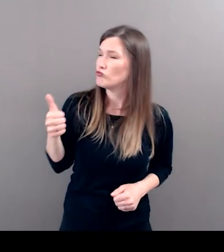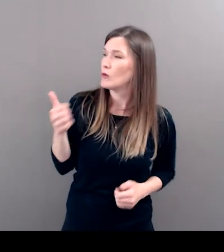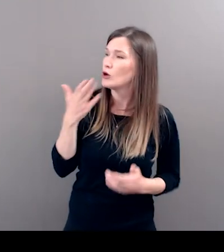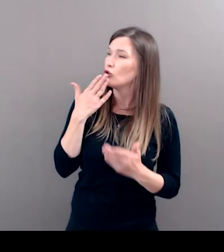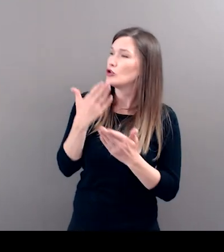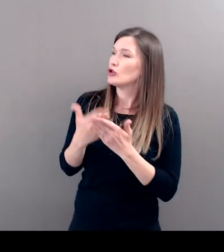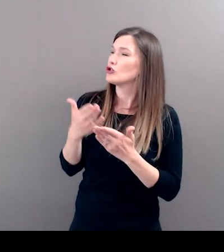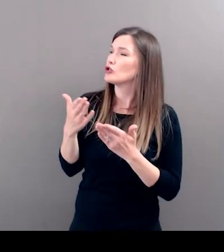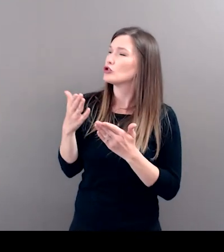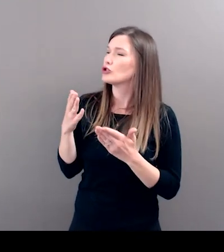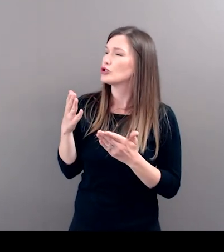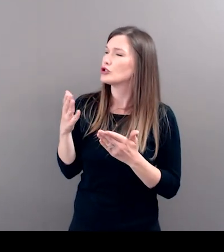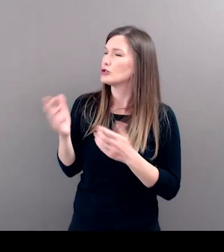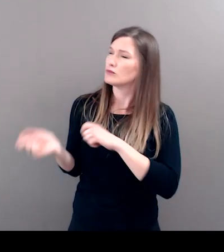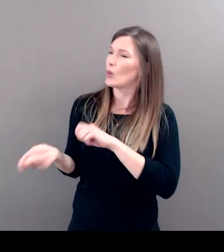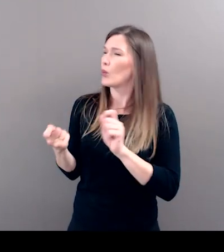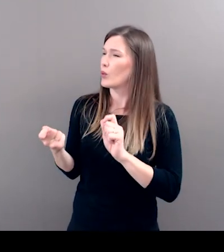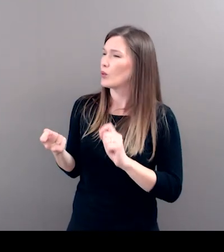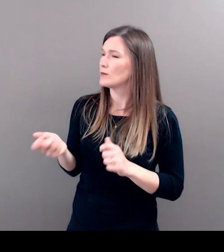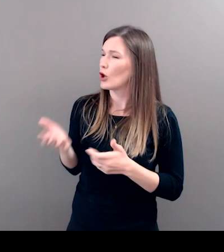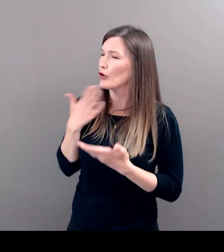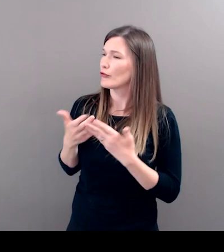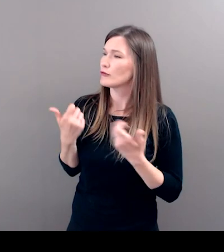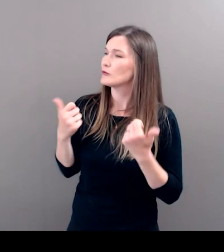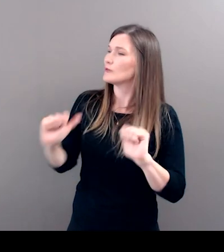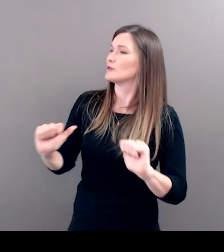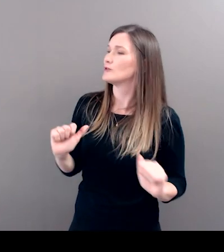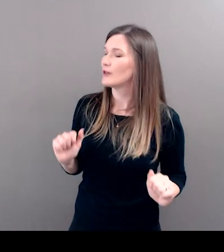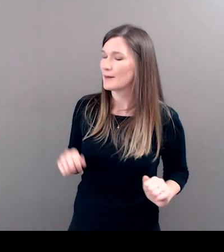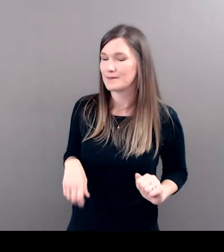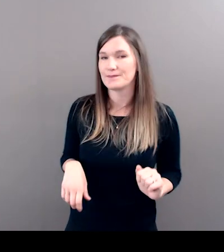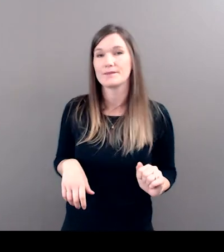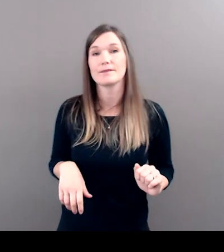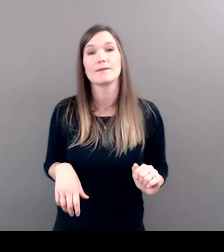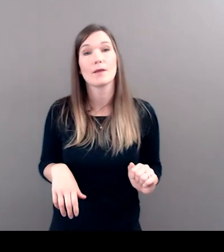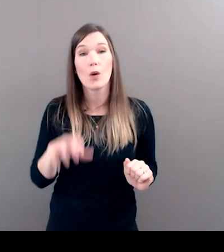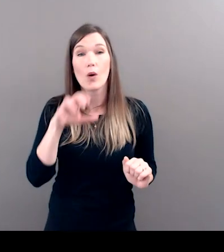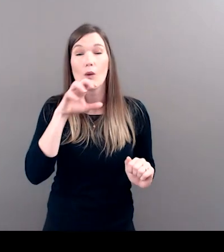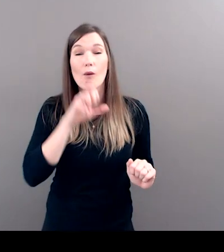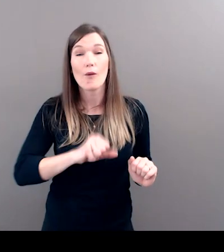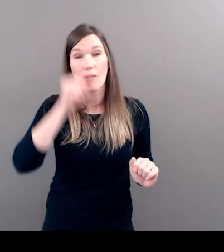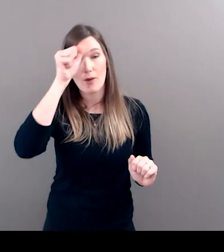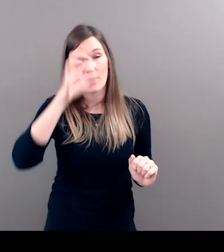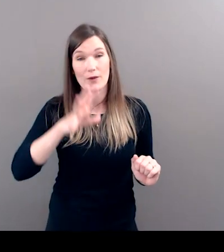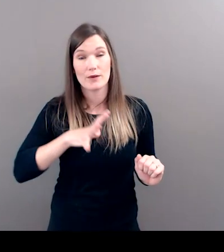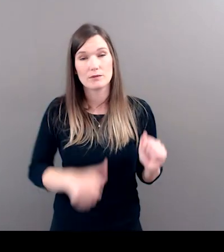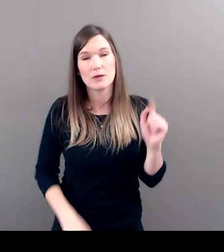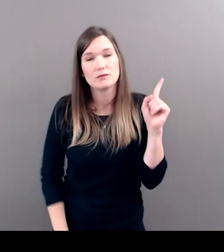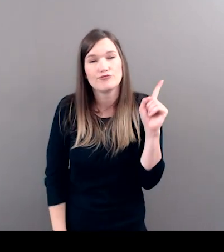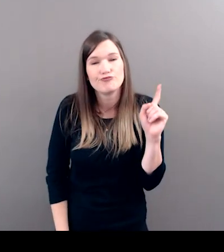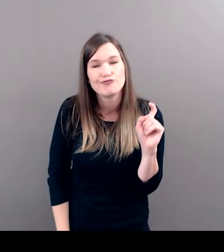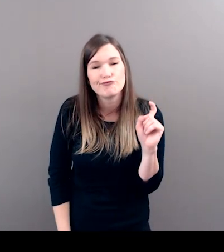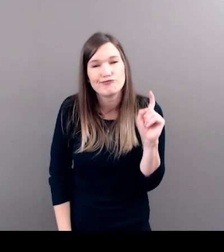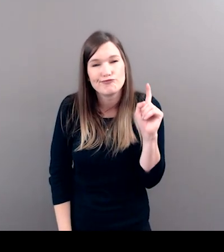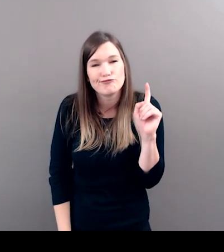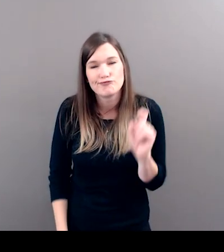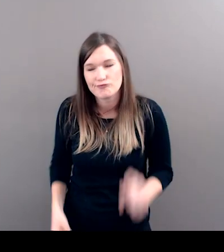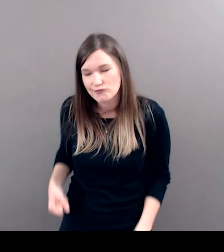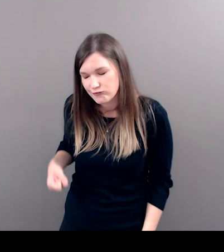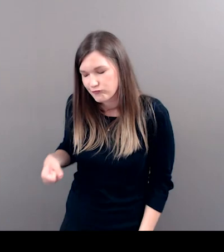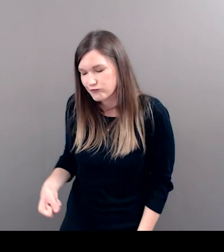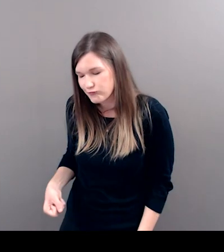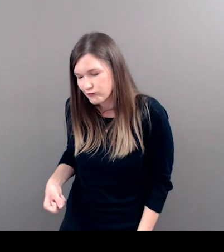it was Jesus, Moses, old man. Old man walks up with a cane. With a cane. Hits the driver with one